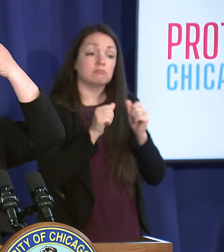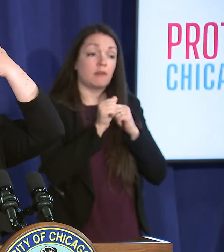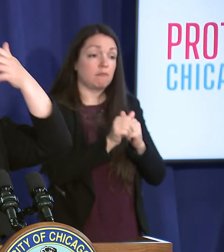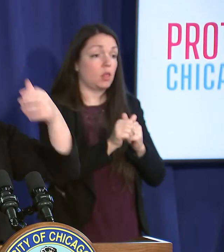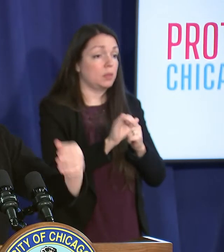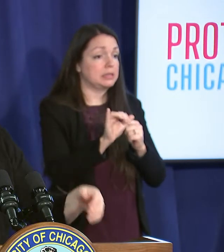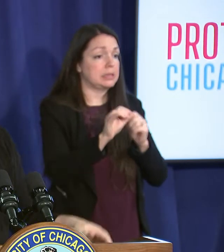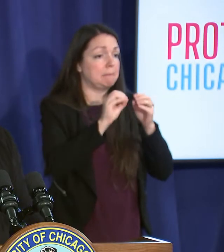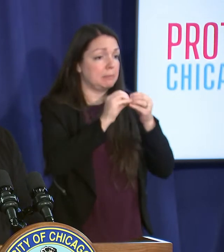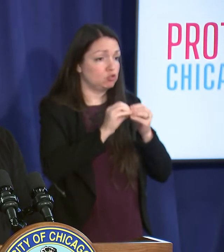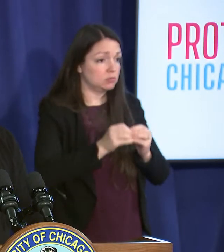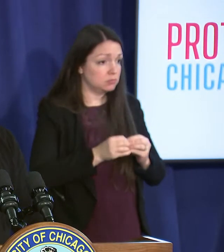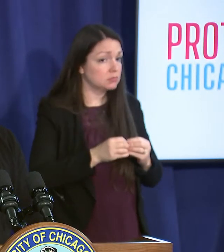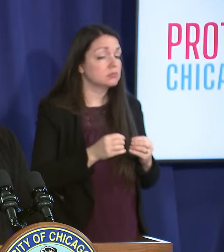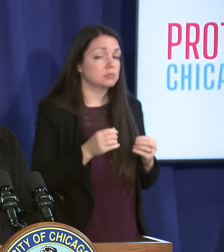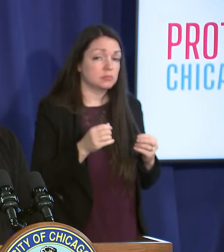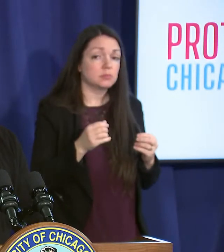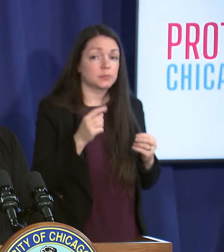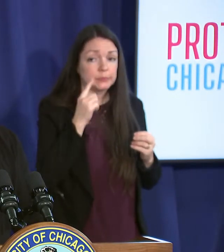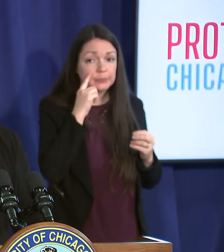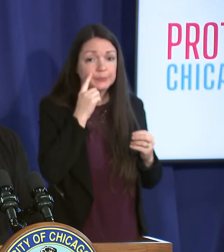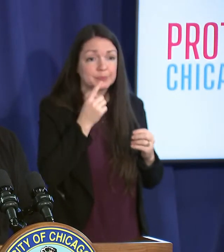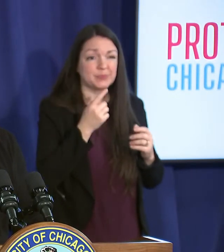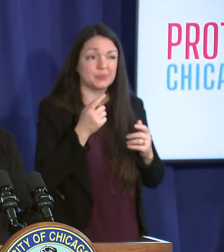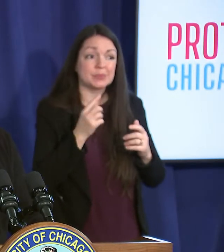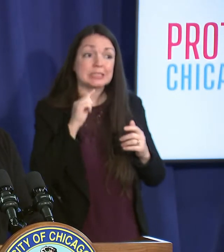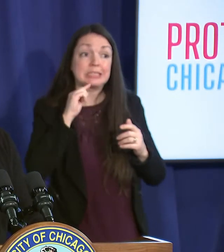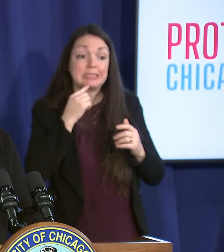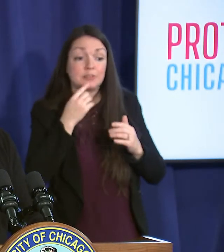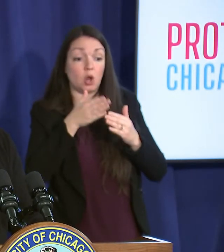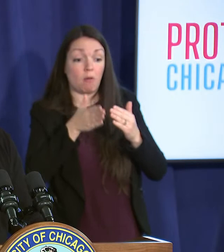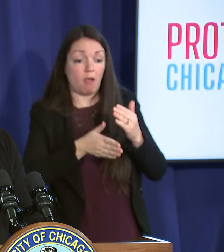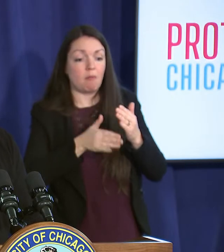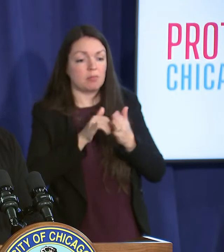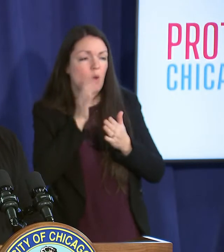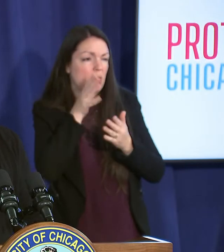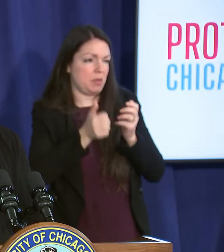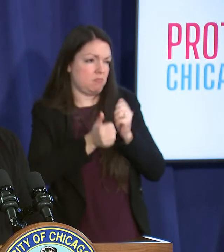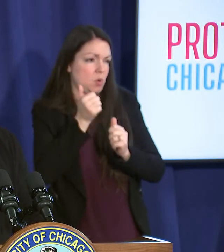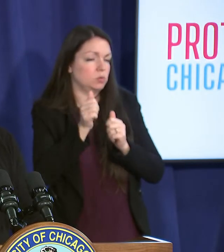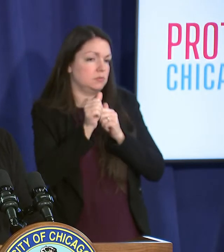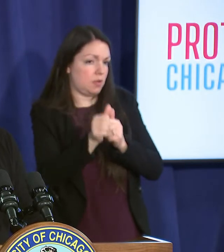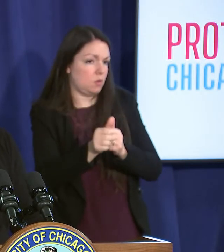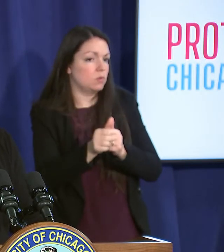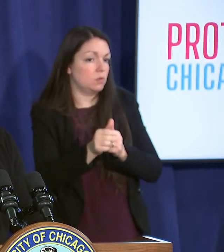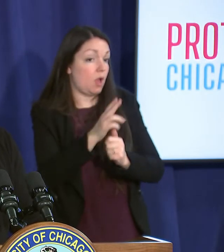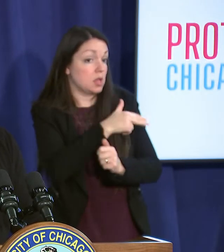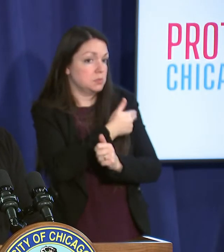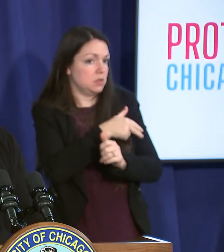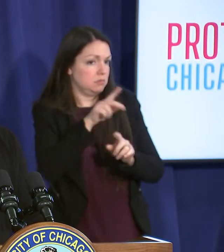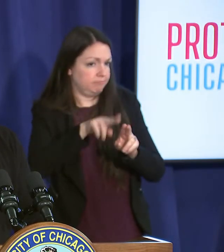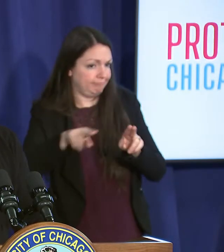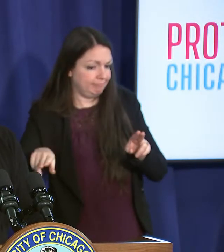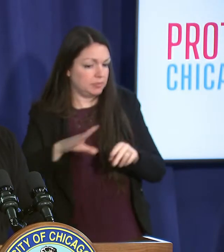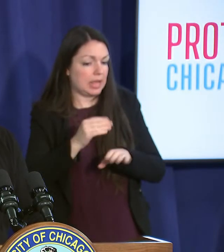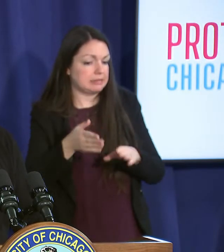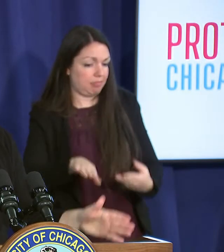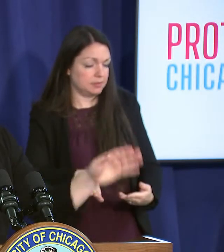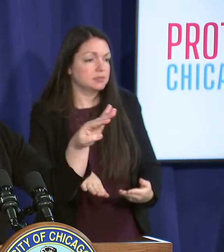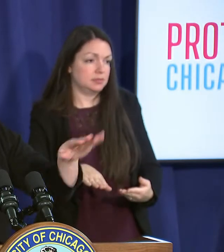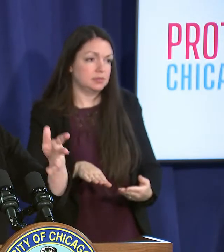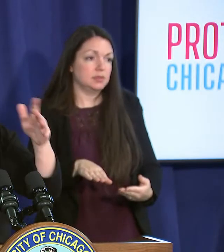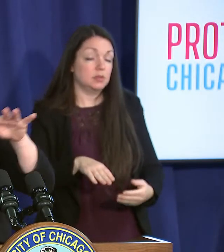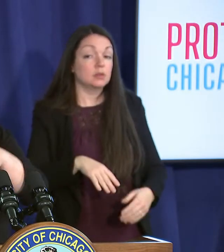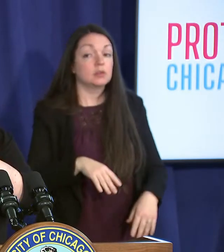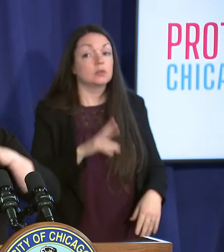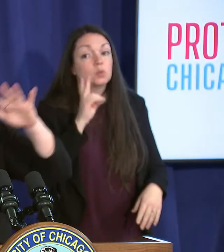same metrics. I think increasingly the severe outcomes are the ones that will be followed the most closely, the hospitalizations and the deaths, given that